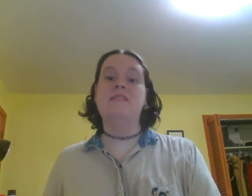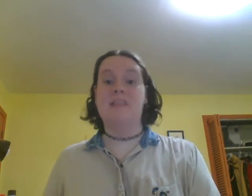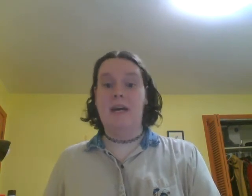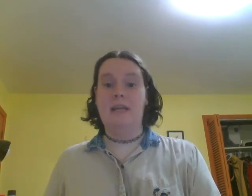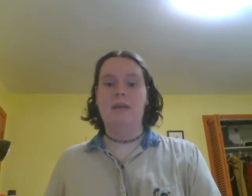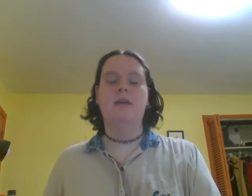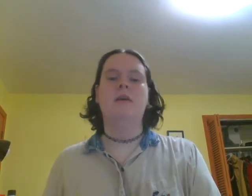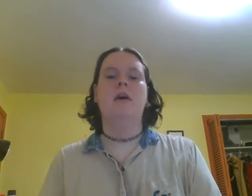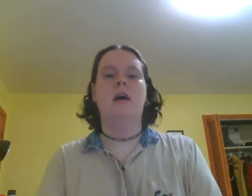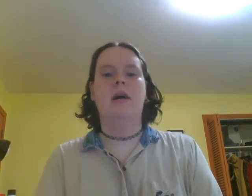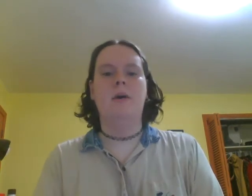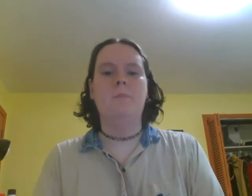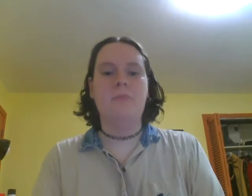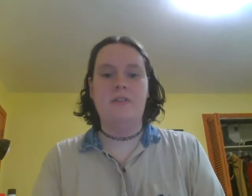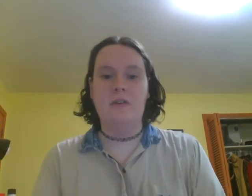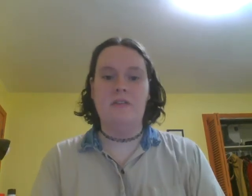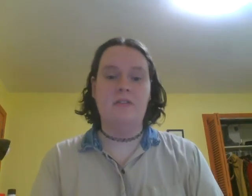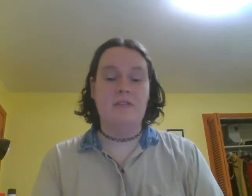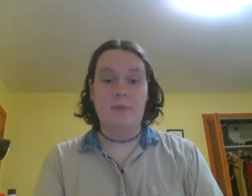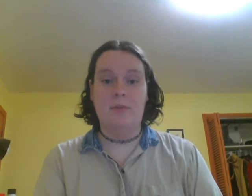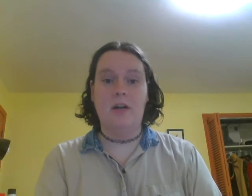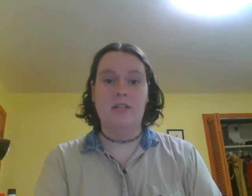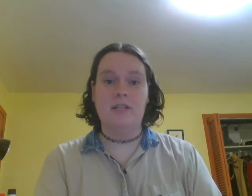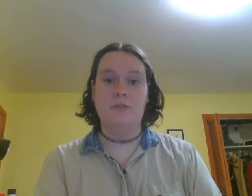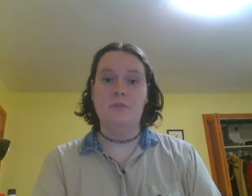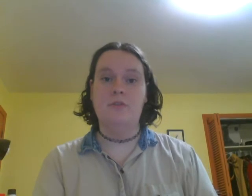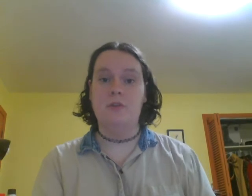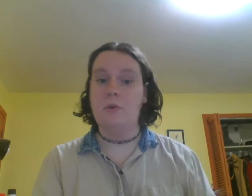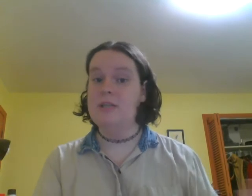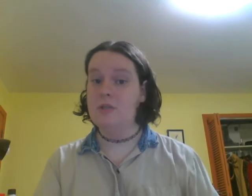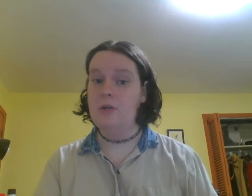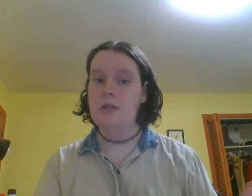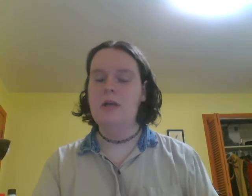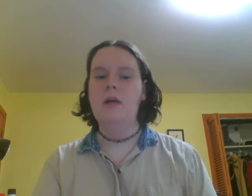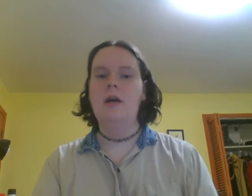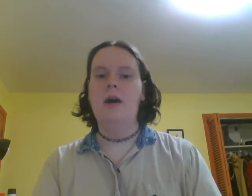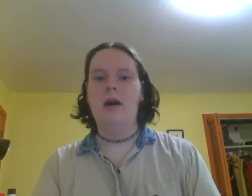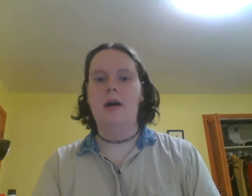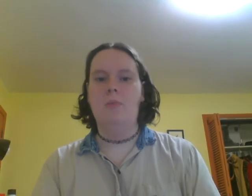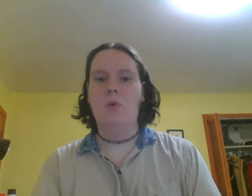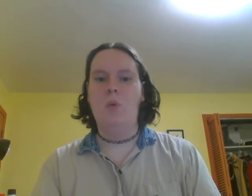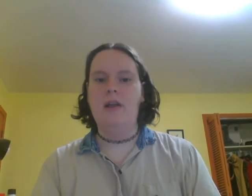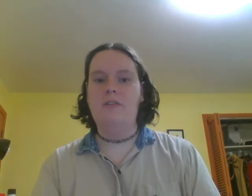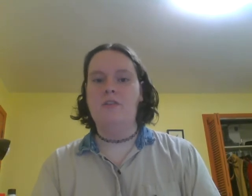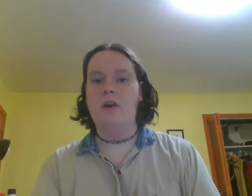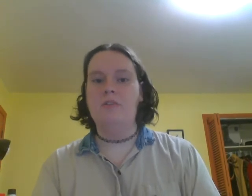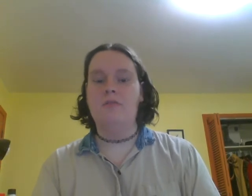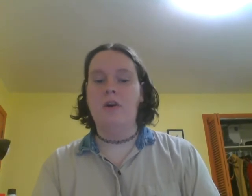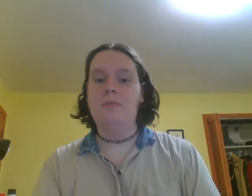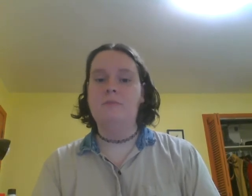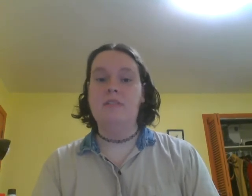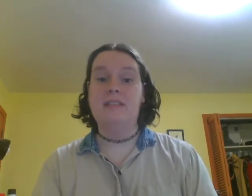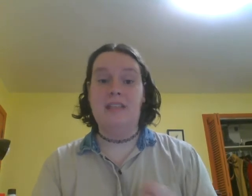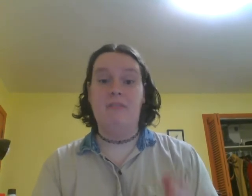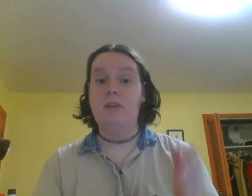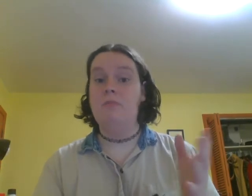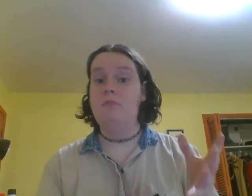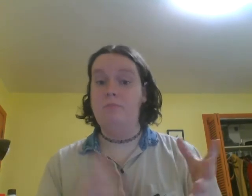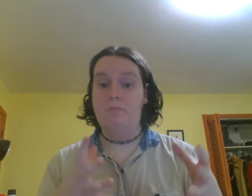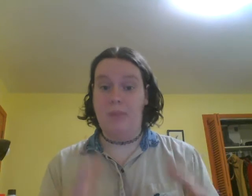sign. So this is a similar project to Solresol, which starts from 7